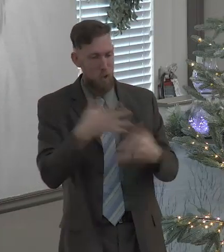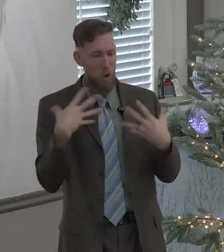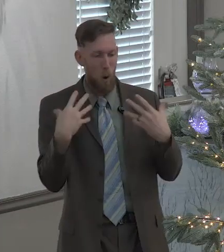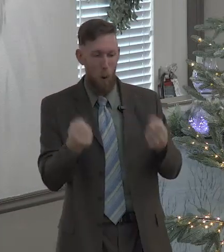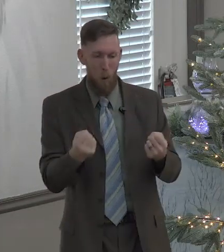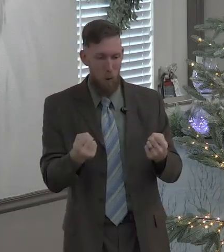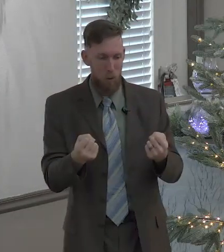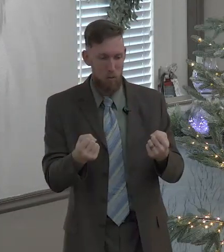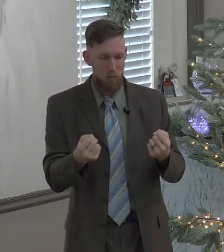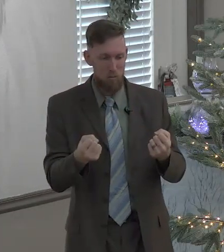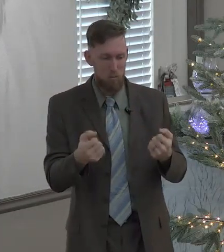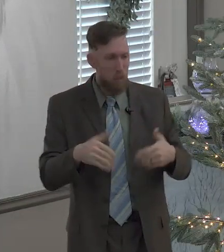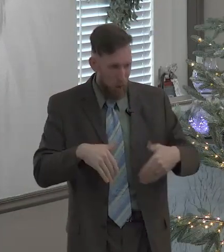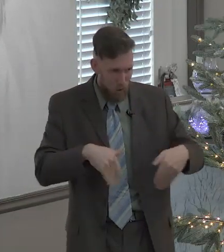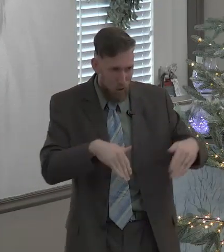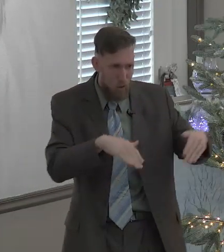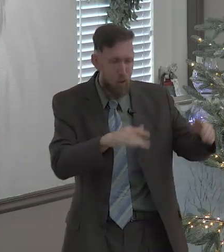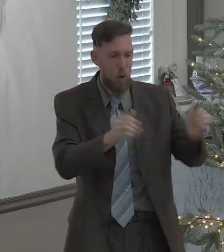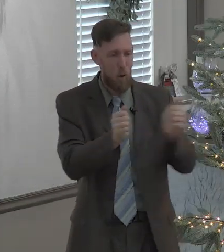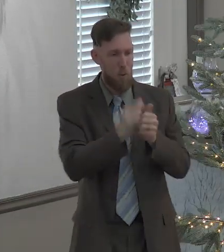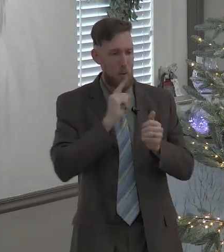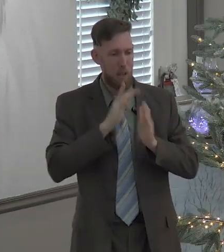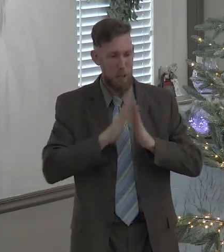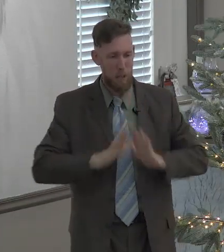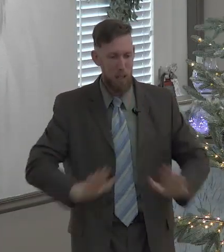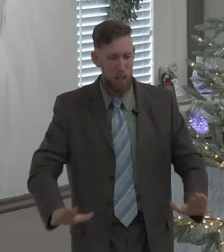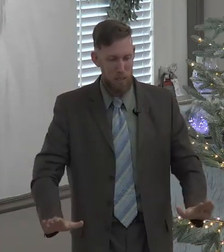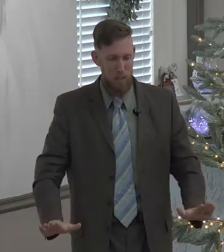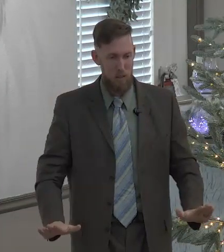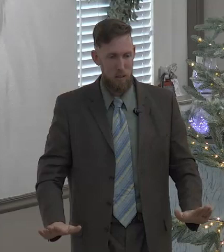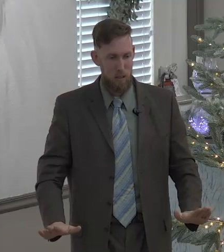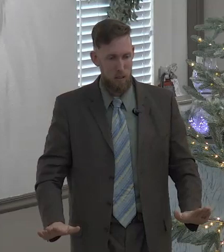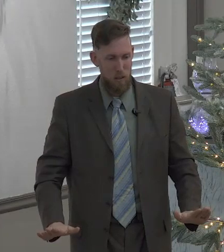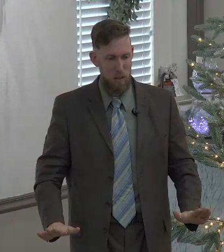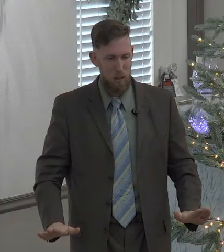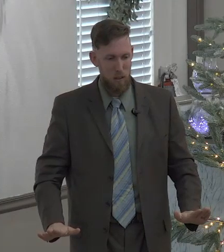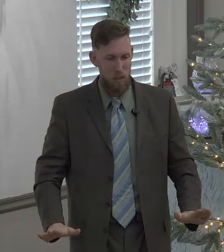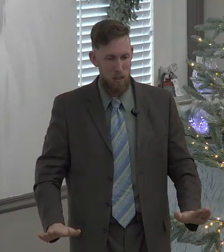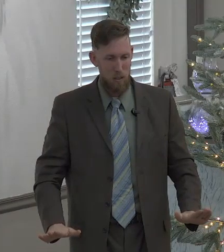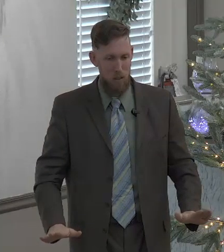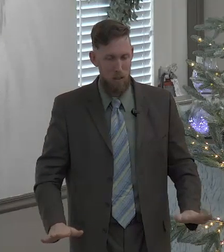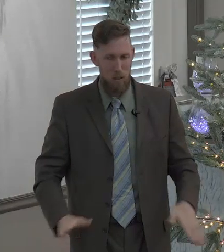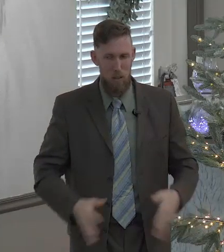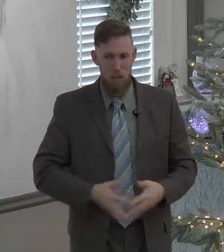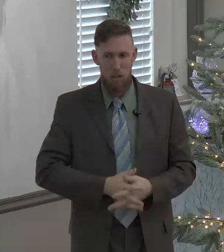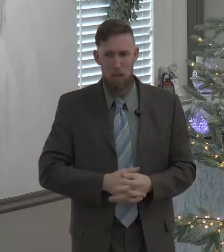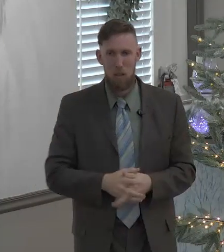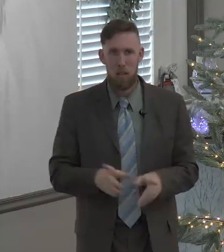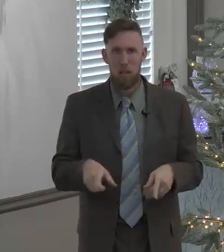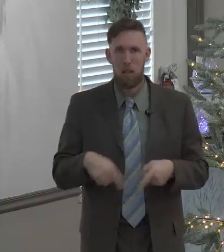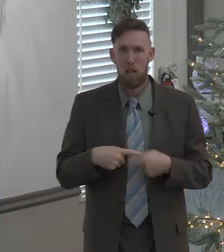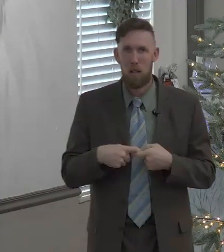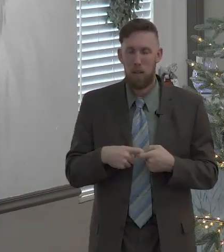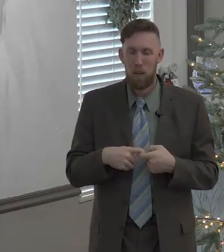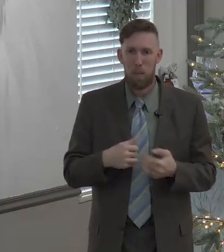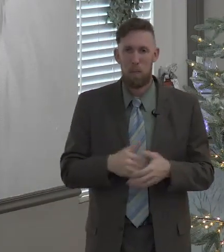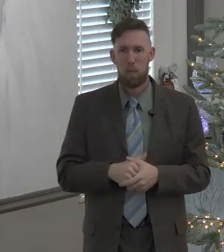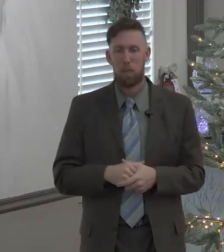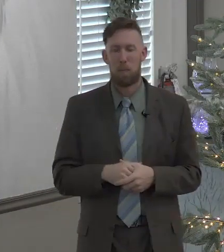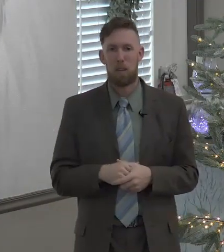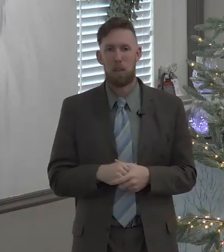And he said unto her, daughter, thy faith hath made thee whole. Go in peace and be whole of thy plague.